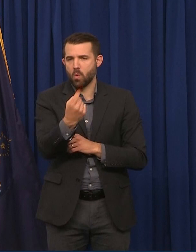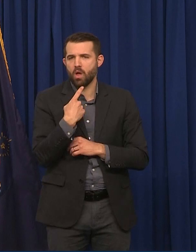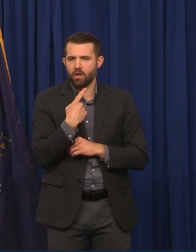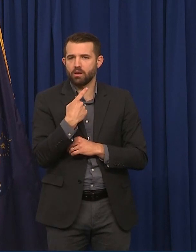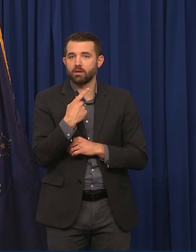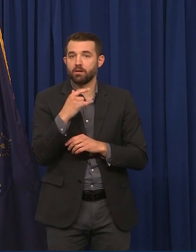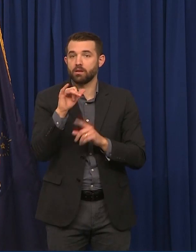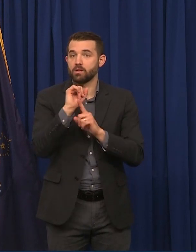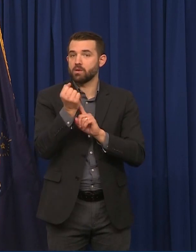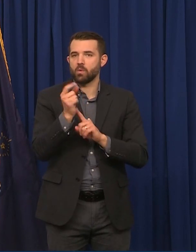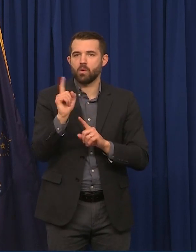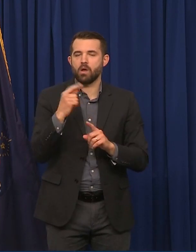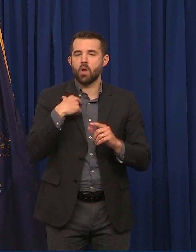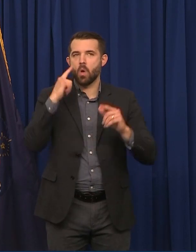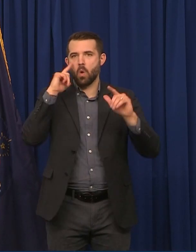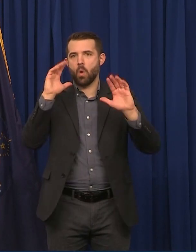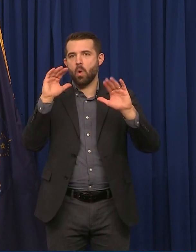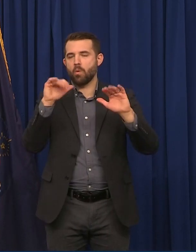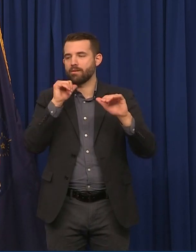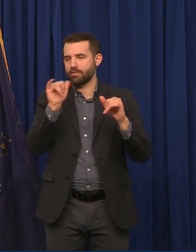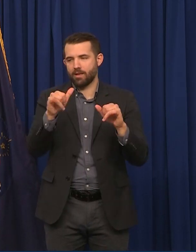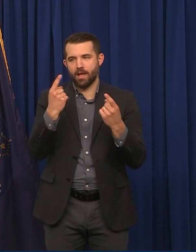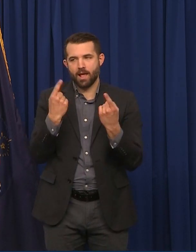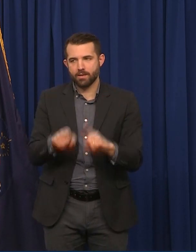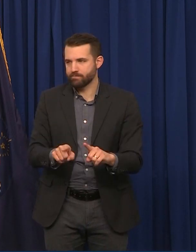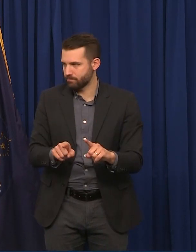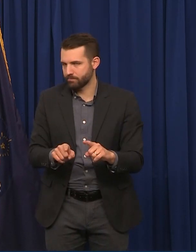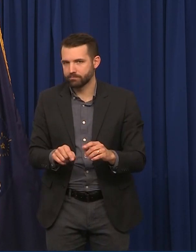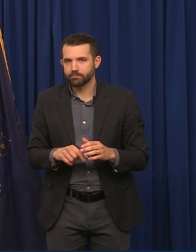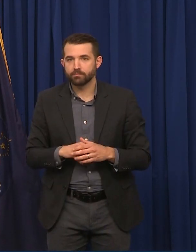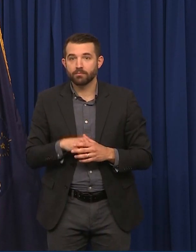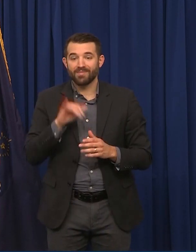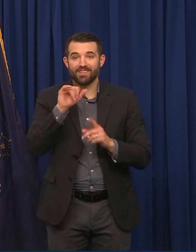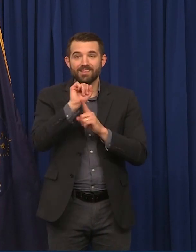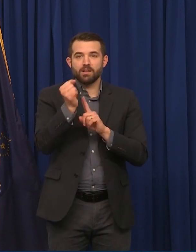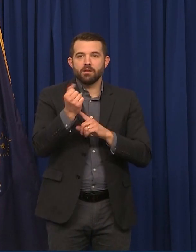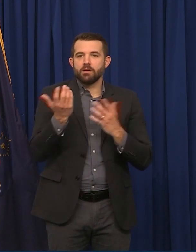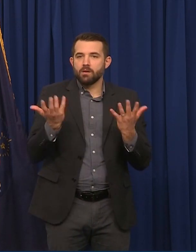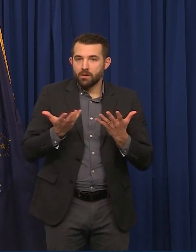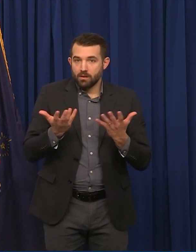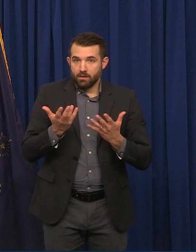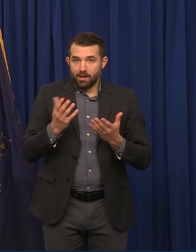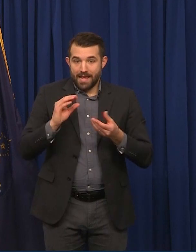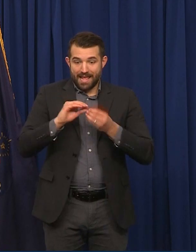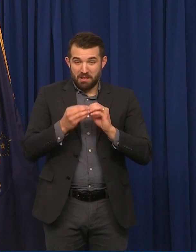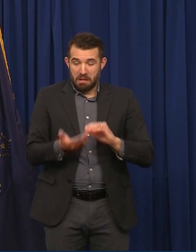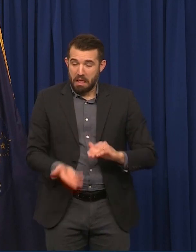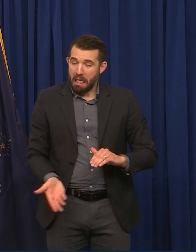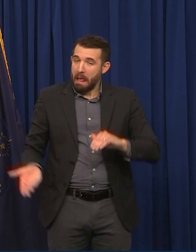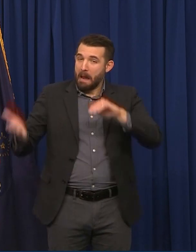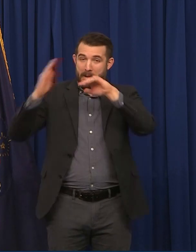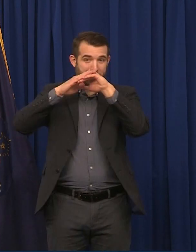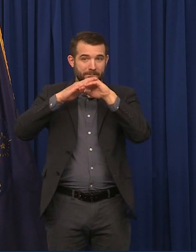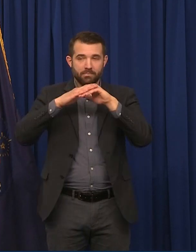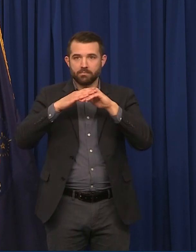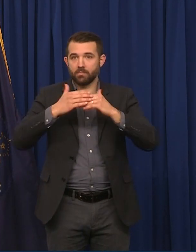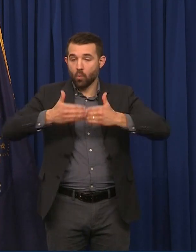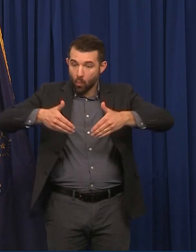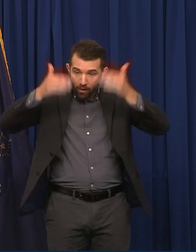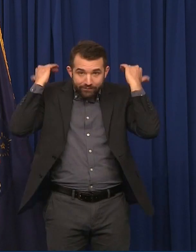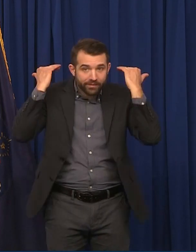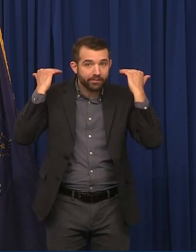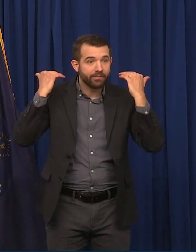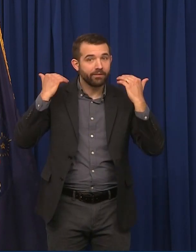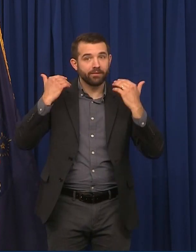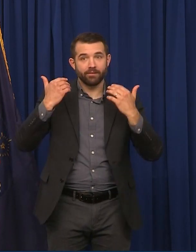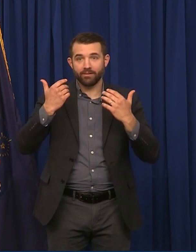under which very difficult decisions have to be made about care. But Kate, as you've heard me